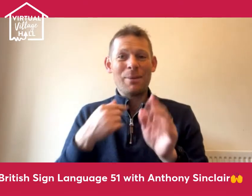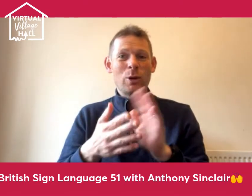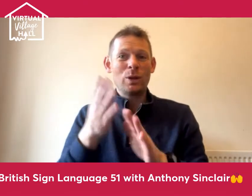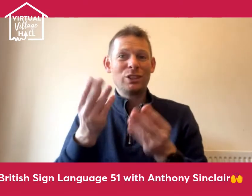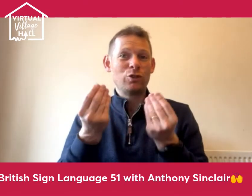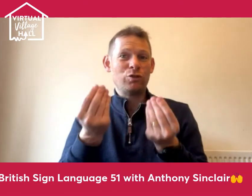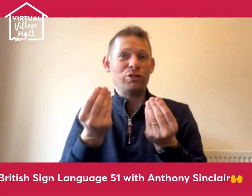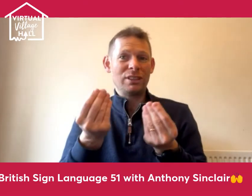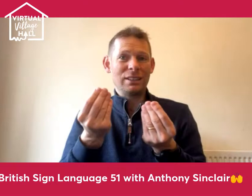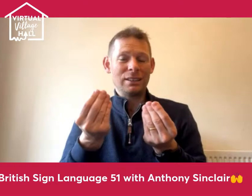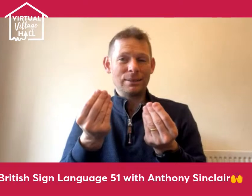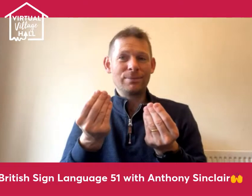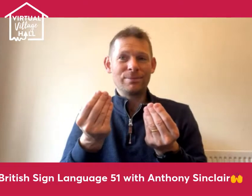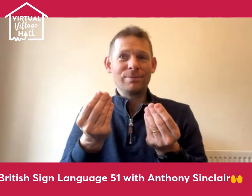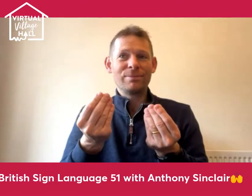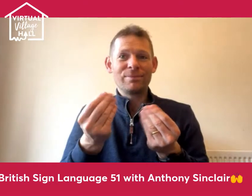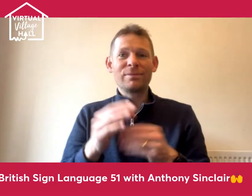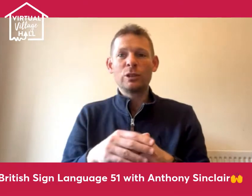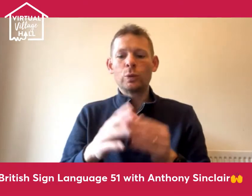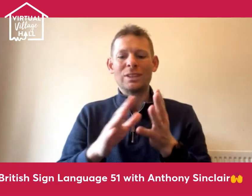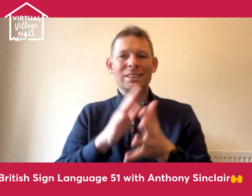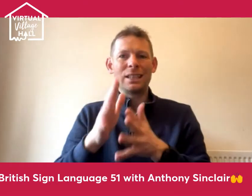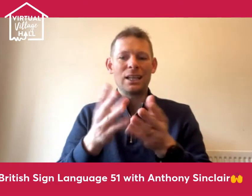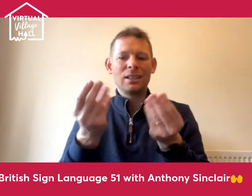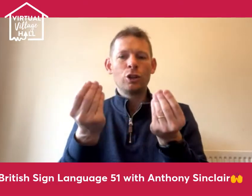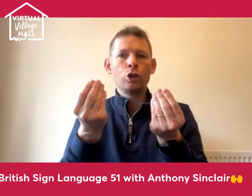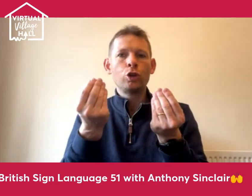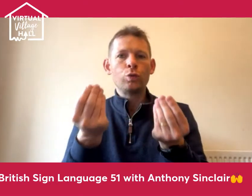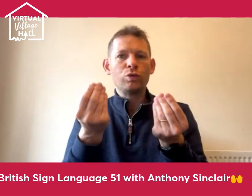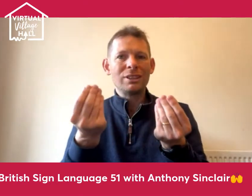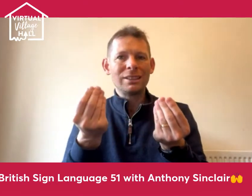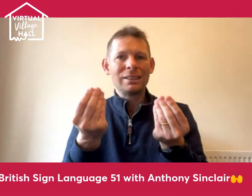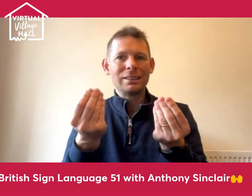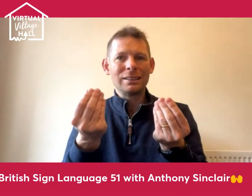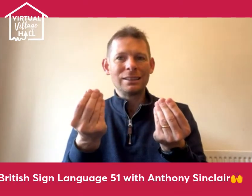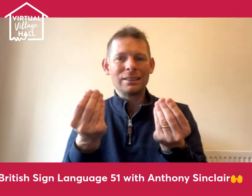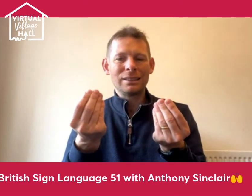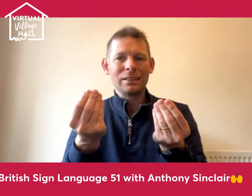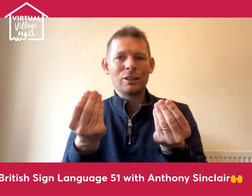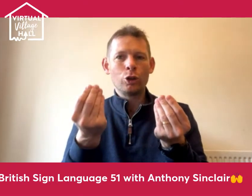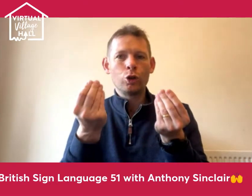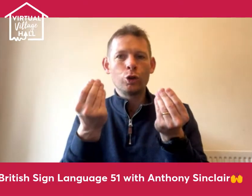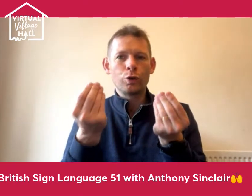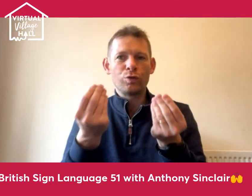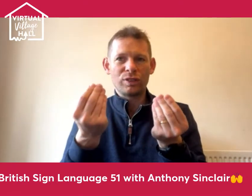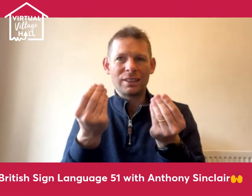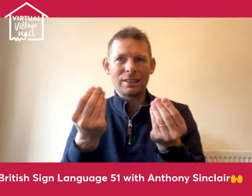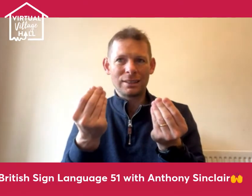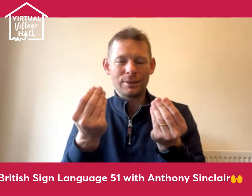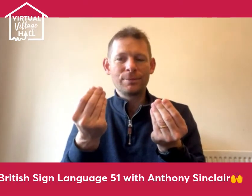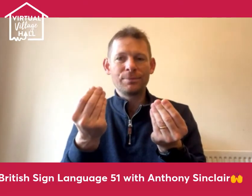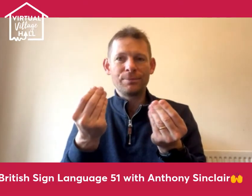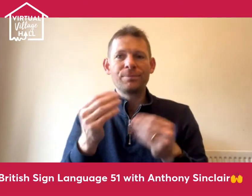going to Greece as well for my holiday. So that's how we sign Greece.